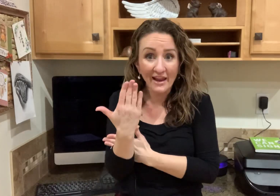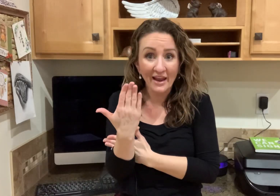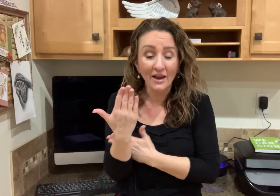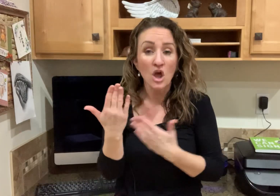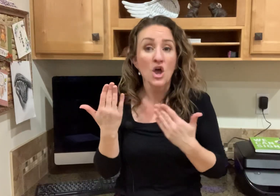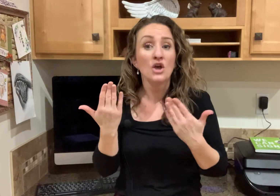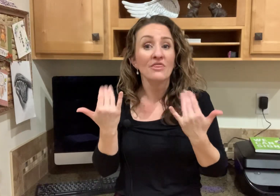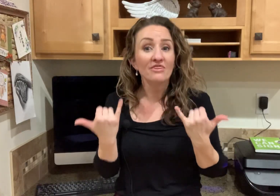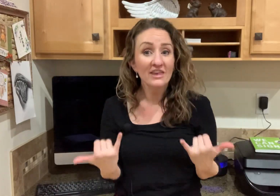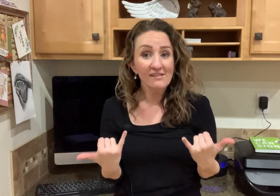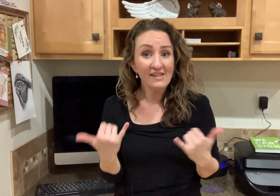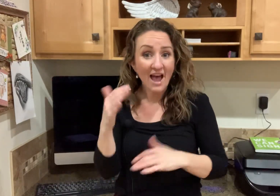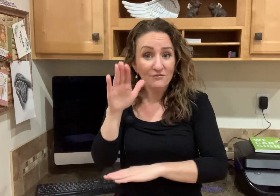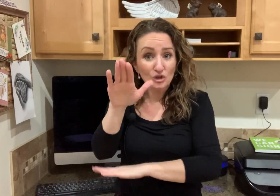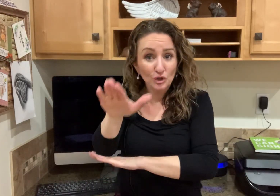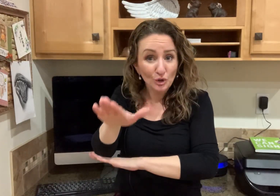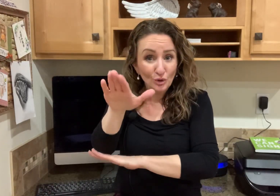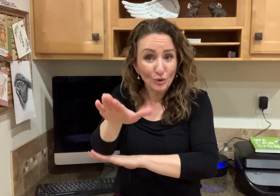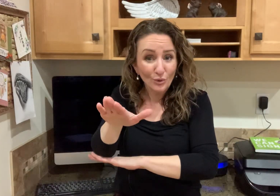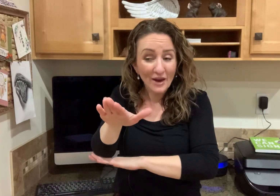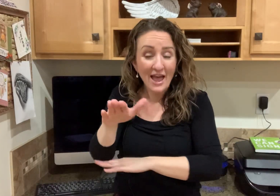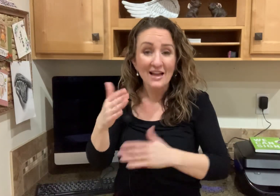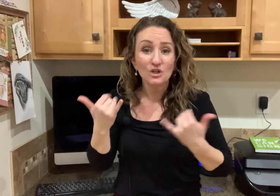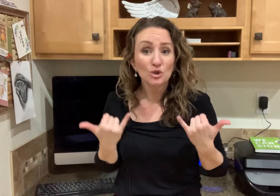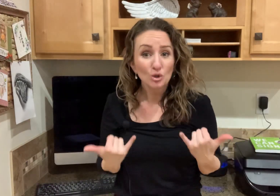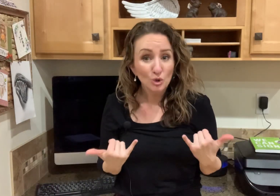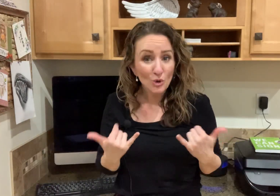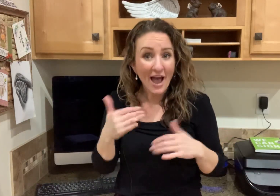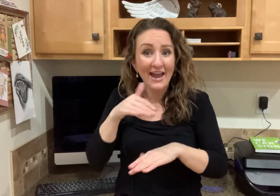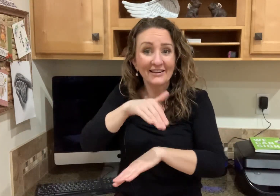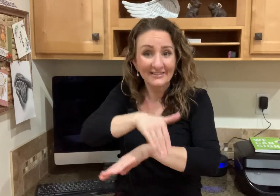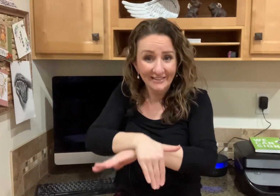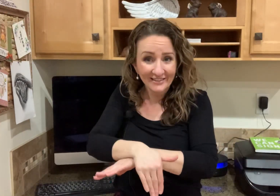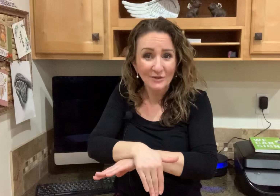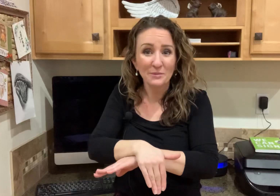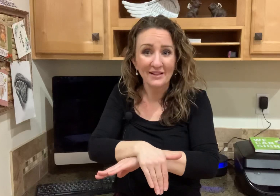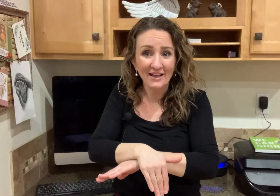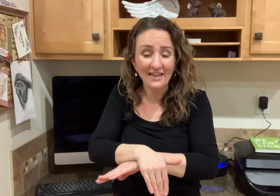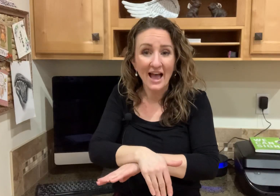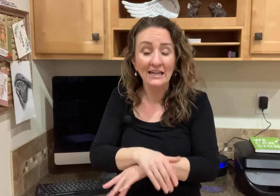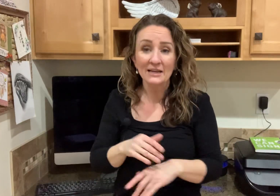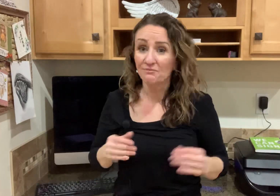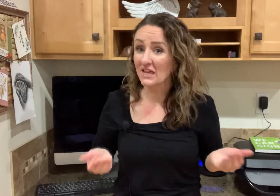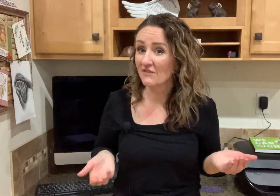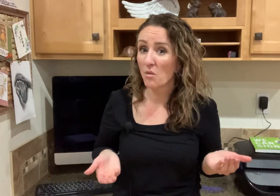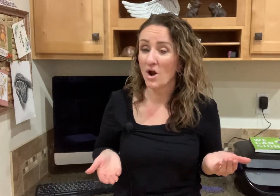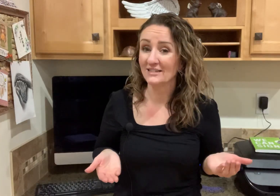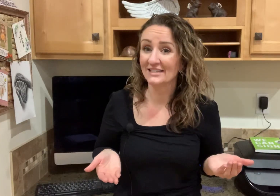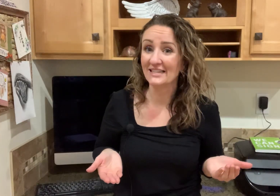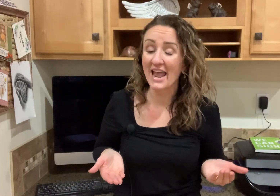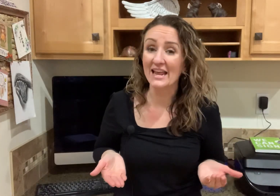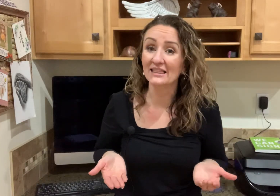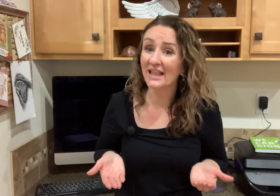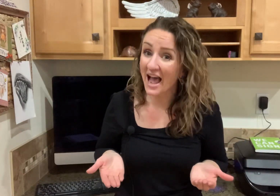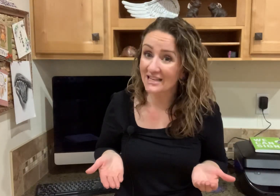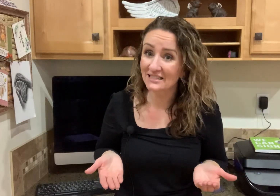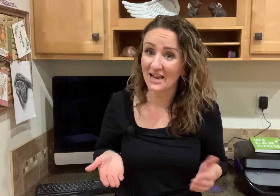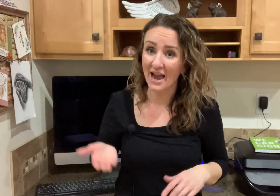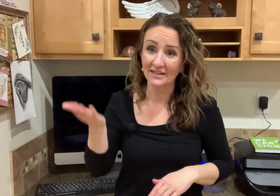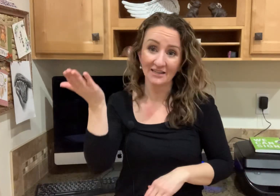morning, this afternoon, tonight will be like that. If I wanted to say last night, I